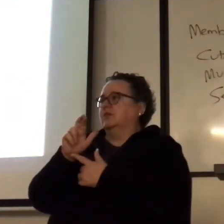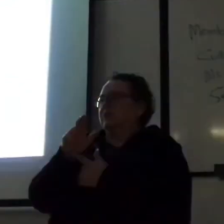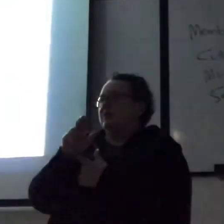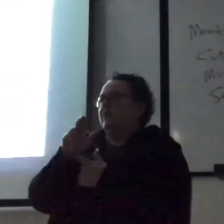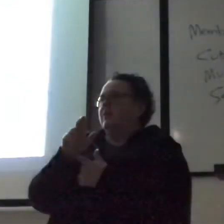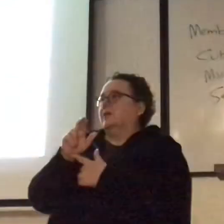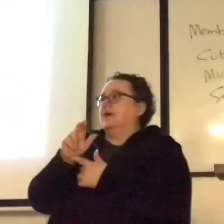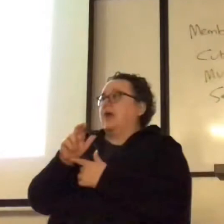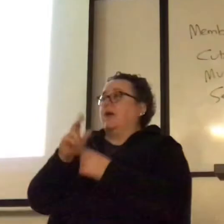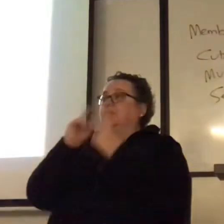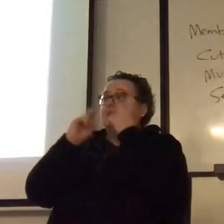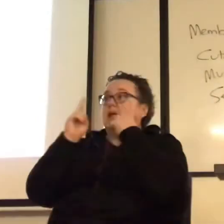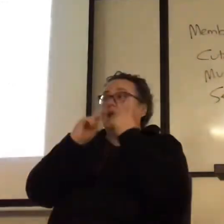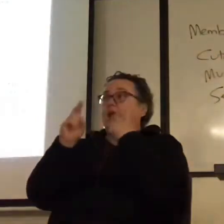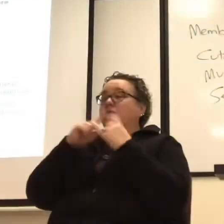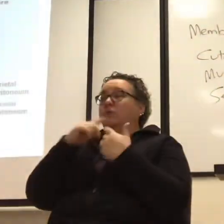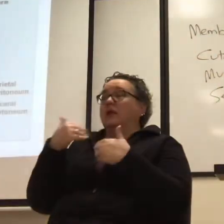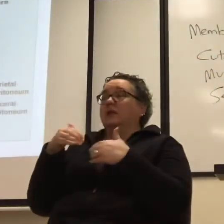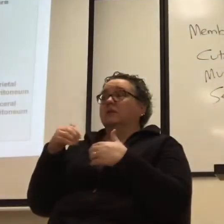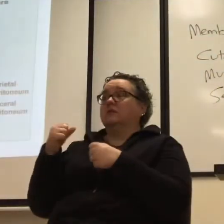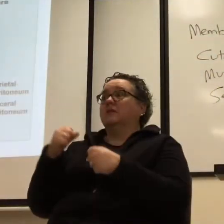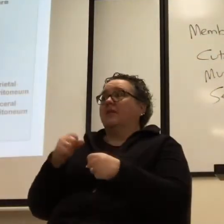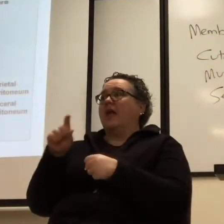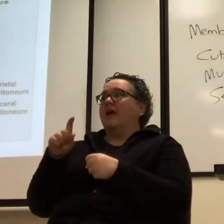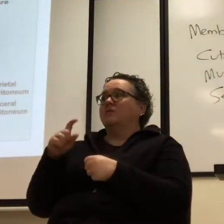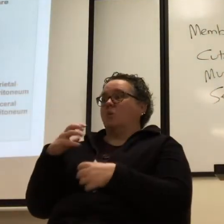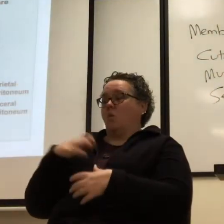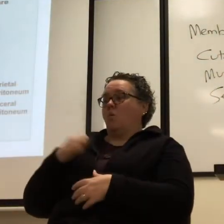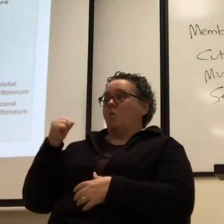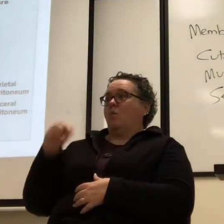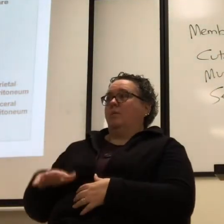in advanced cases, they have to remove the whole lung.